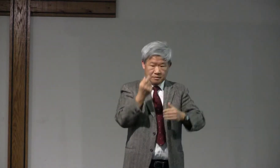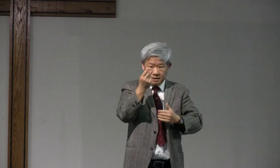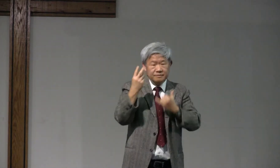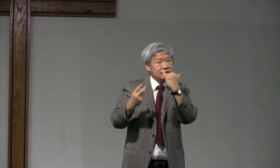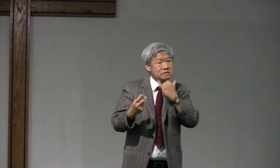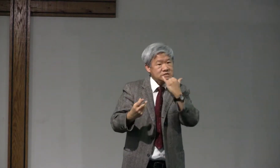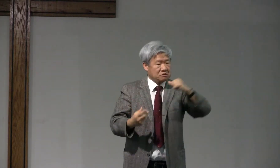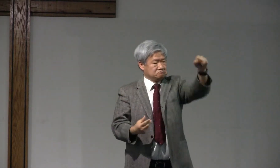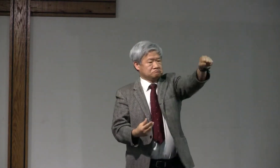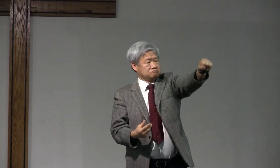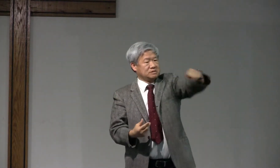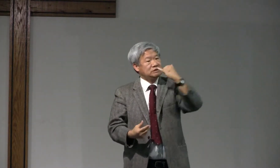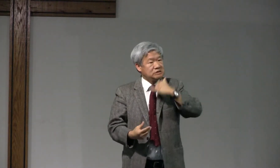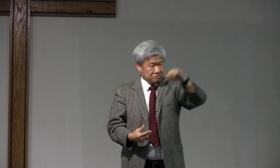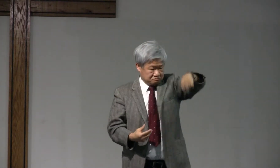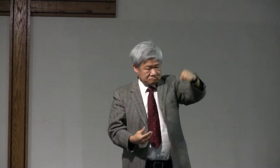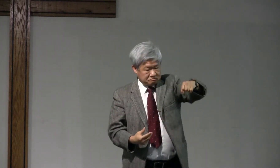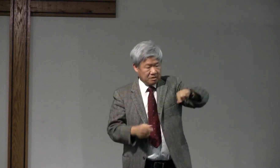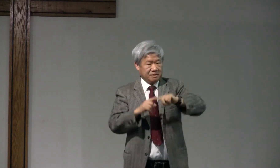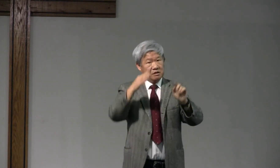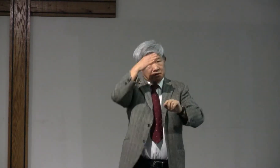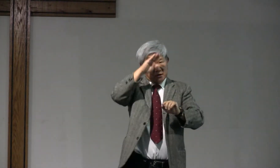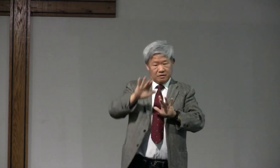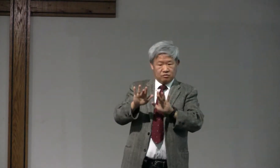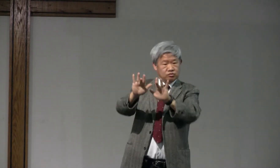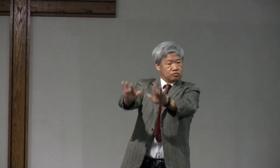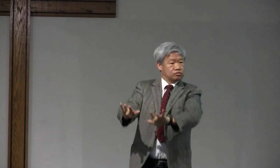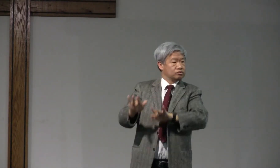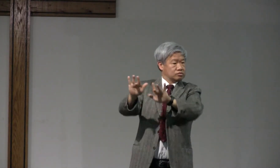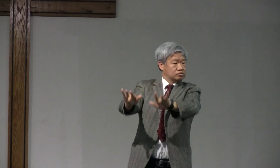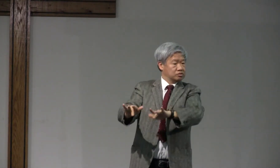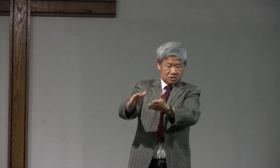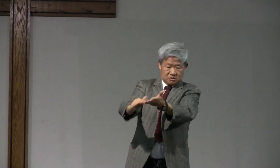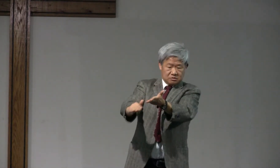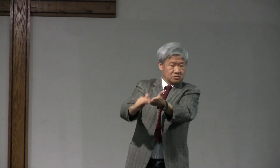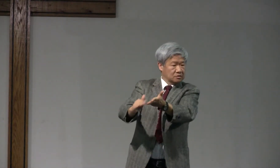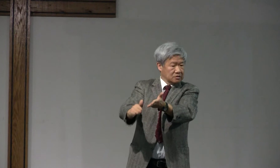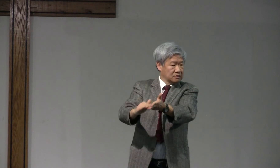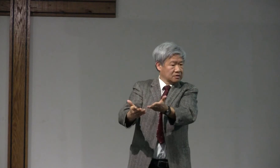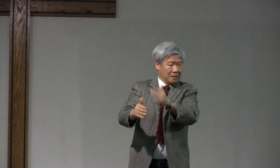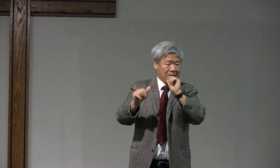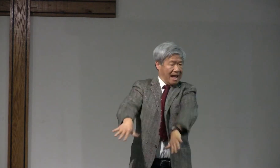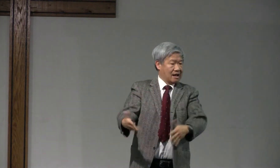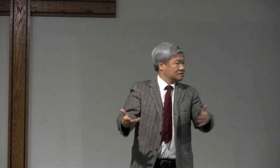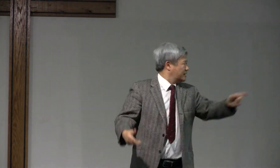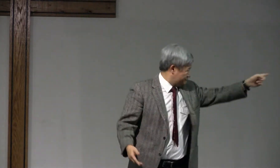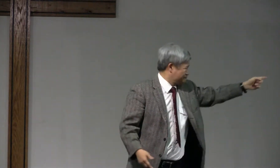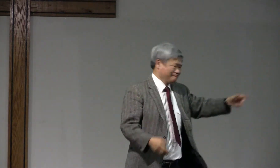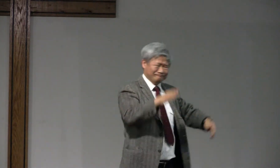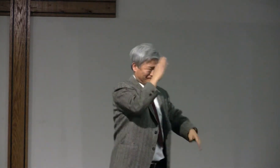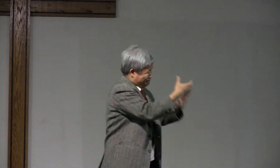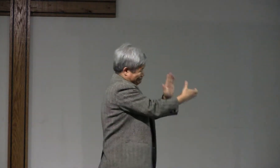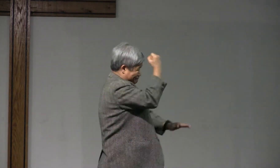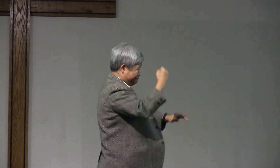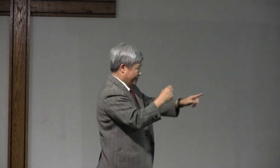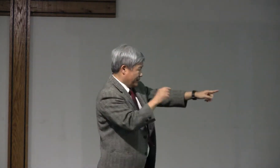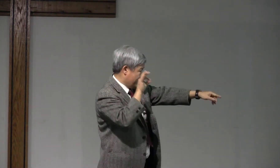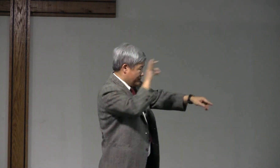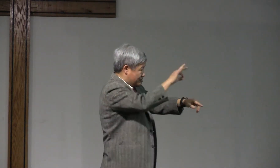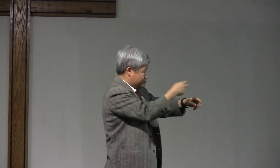Most of them are good. Some make mistakes. But God has mercy on them and forgives them and blesses